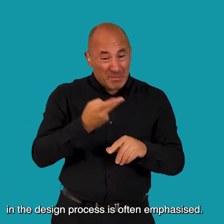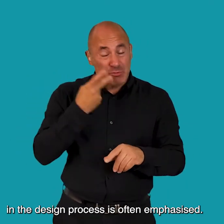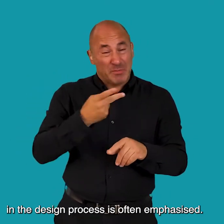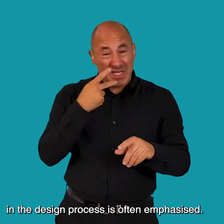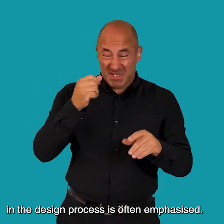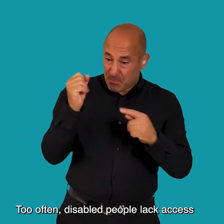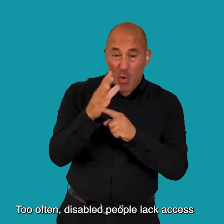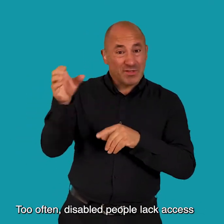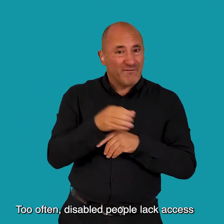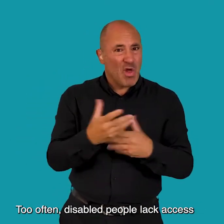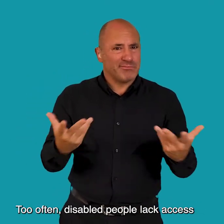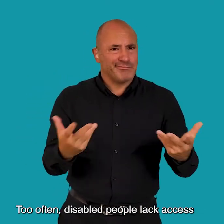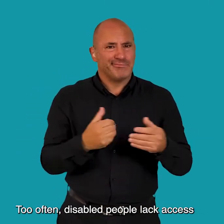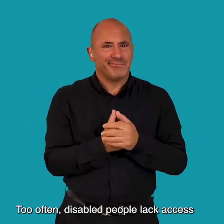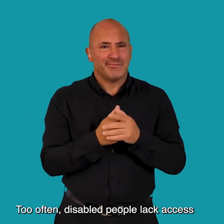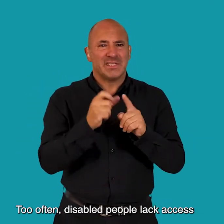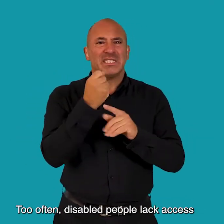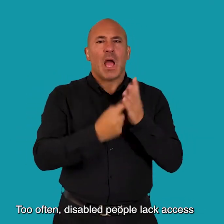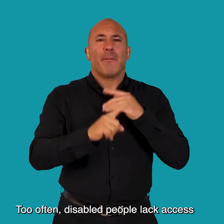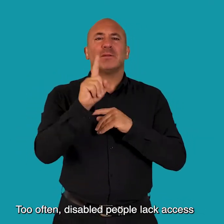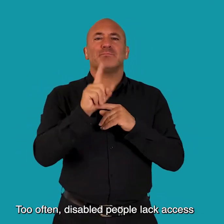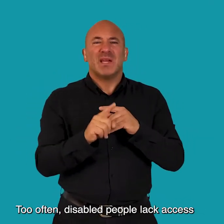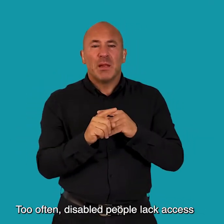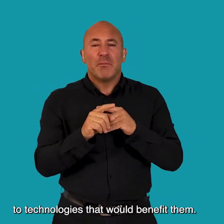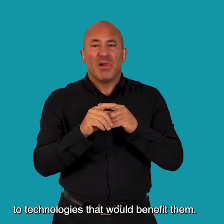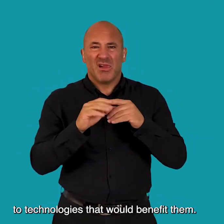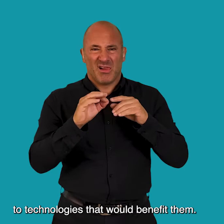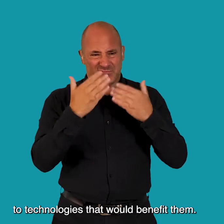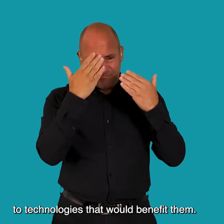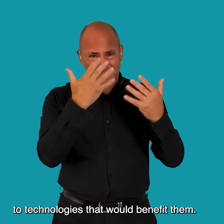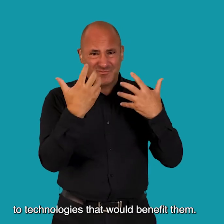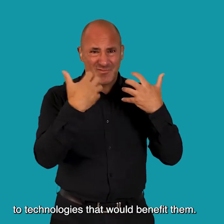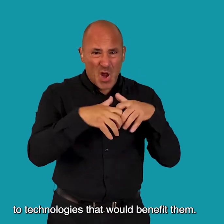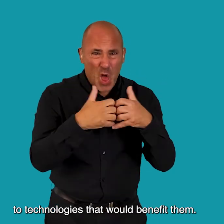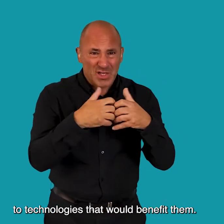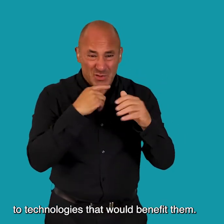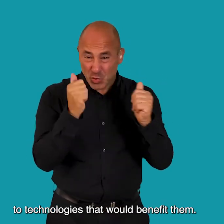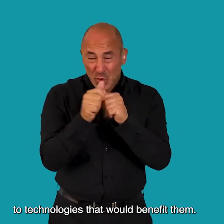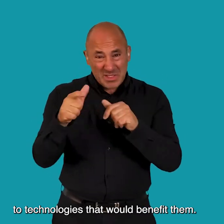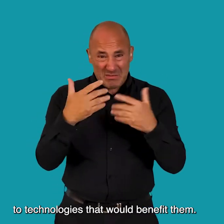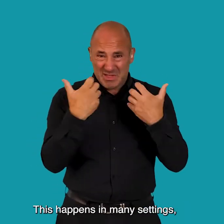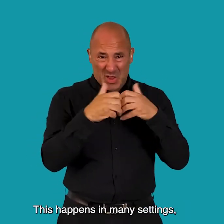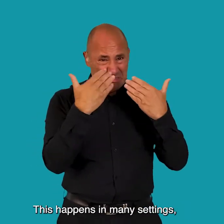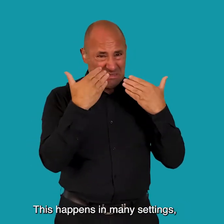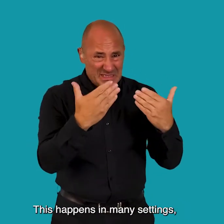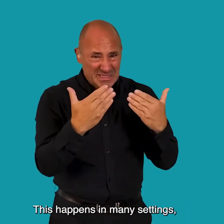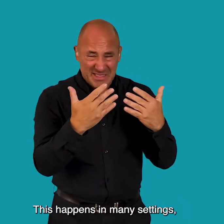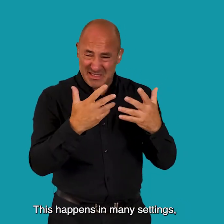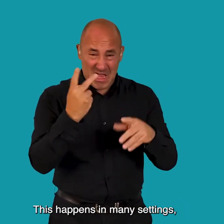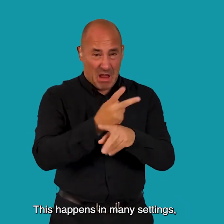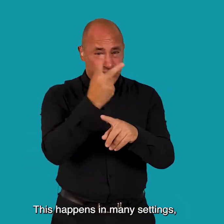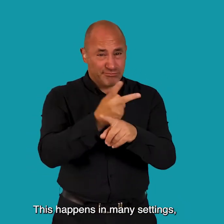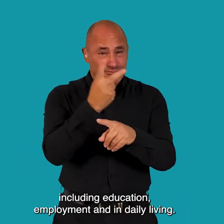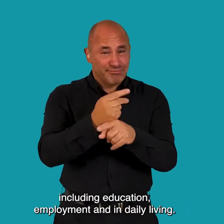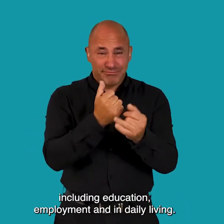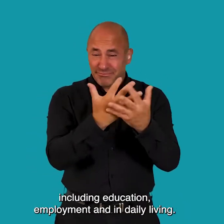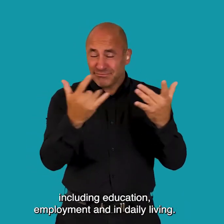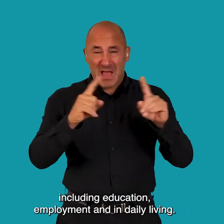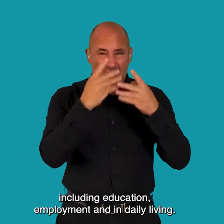emphasized. Too often, disabled people lack access to technologies that would benefit them. This happens in many settings, including